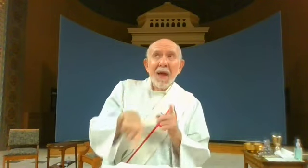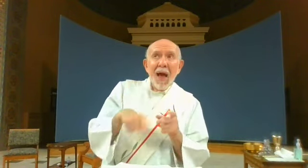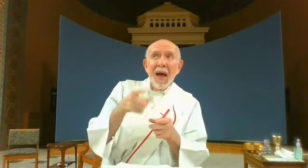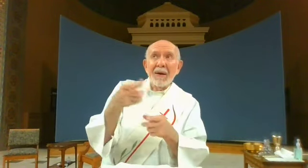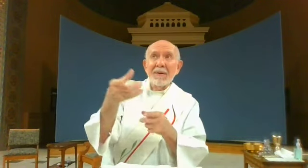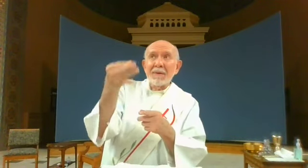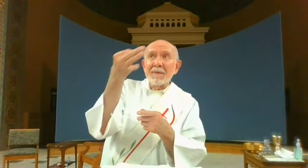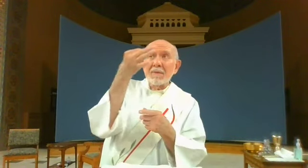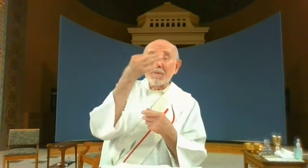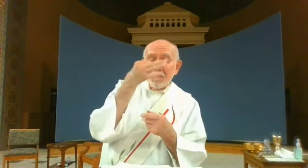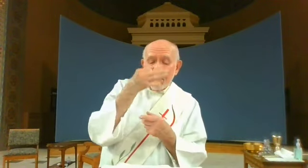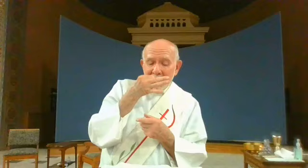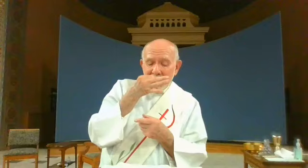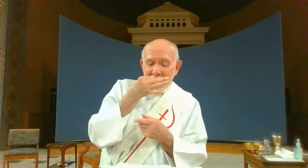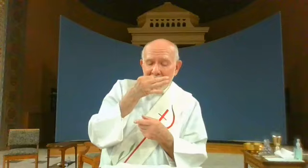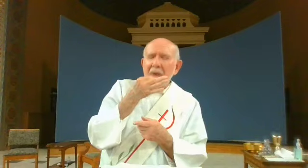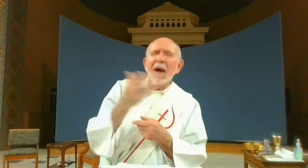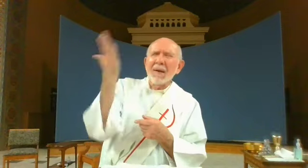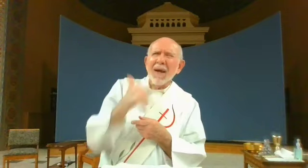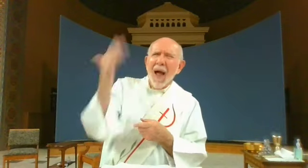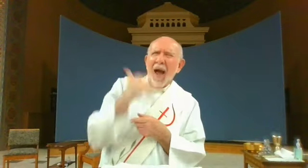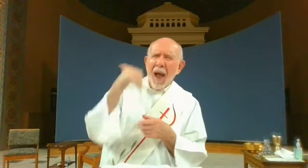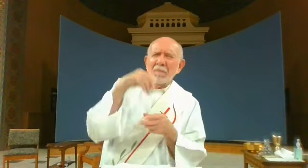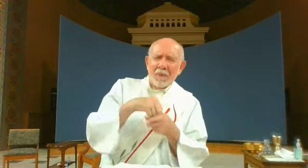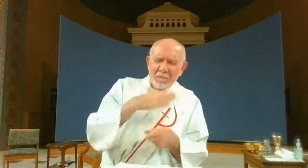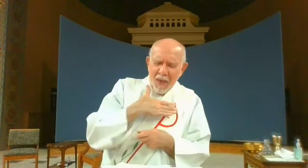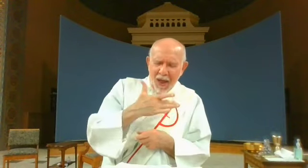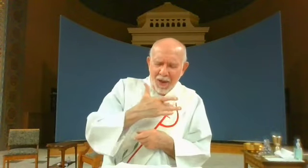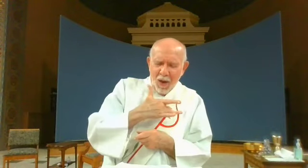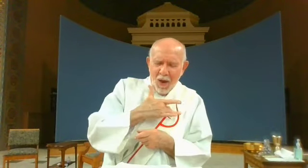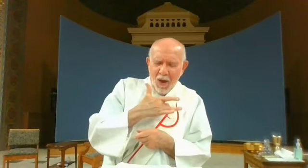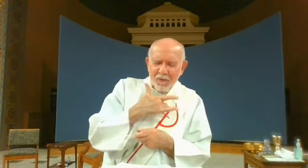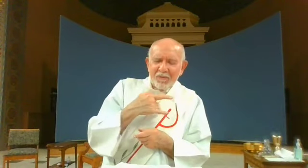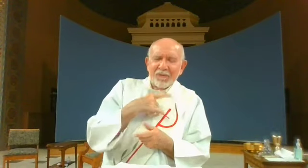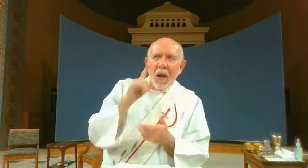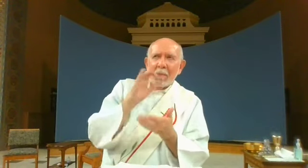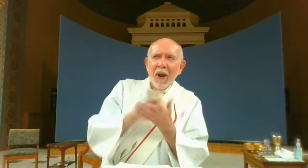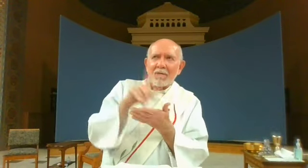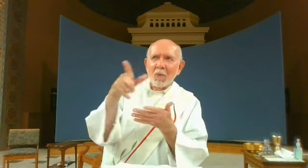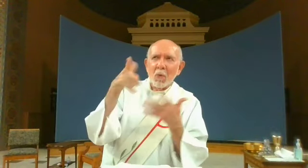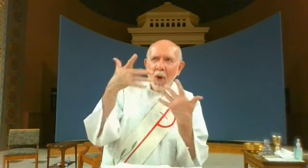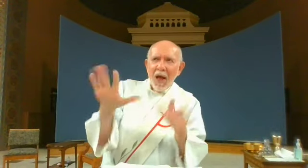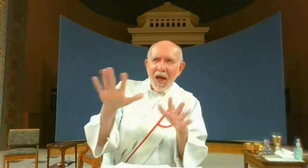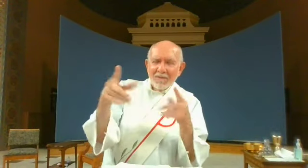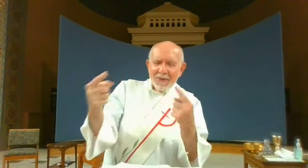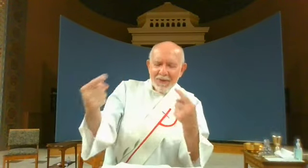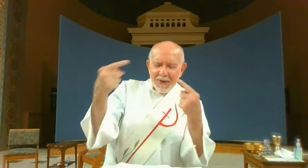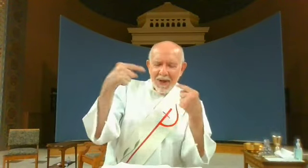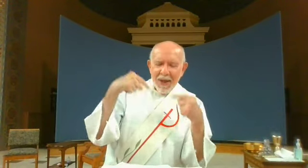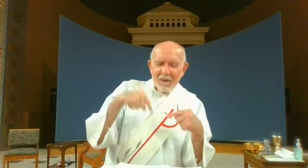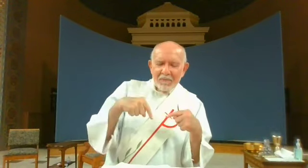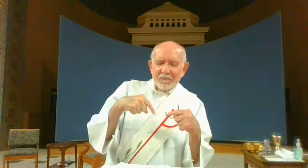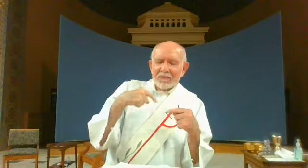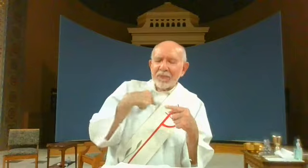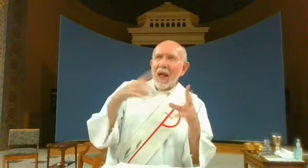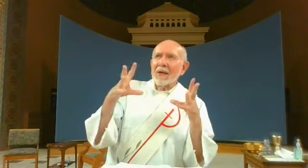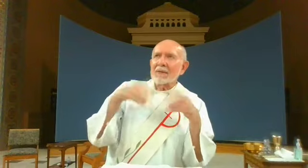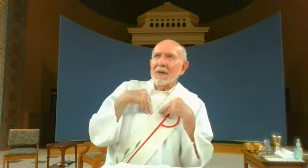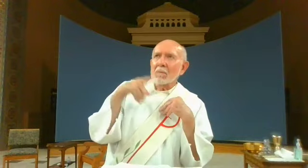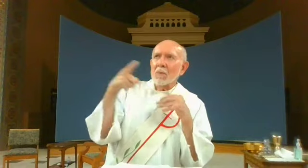Since I cannot at this moment receive you sacramentally, come at least spiritually into my heart. I